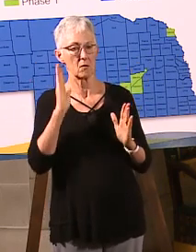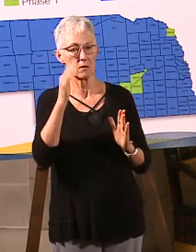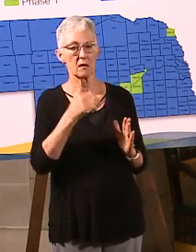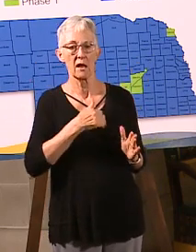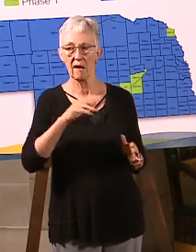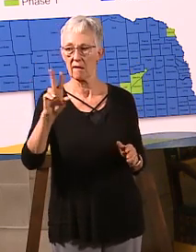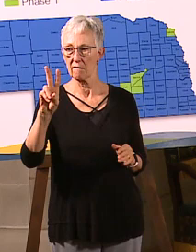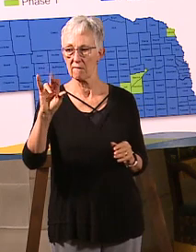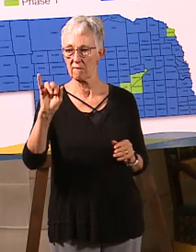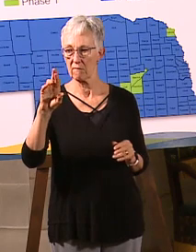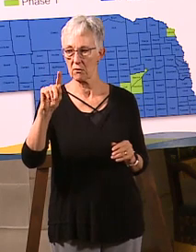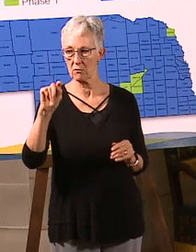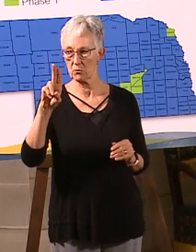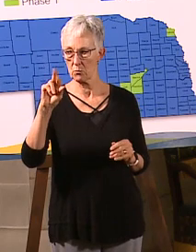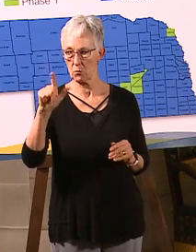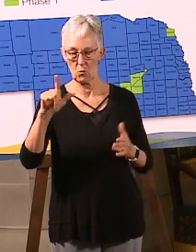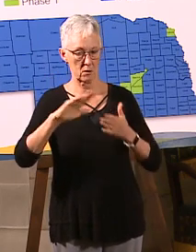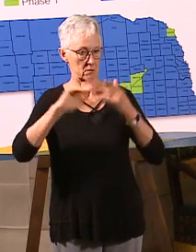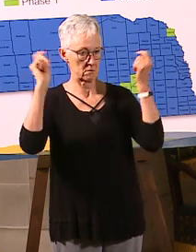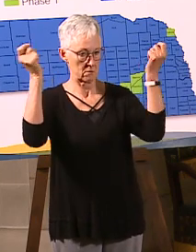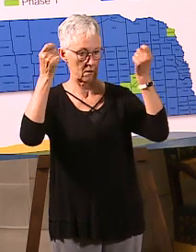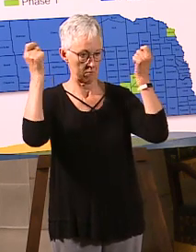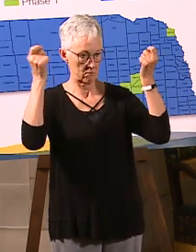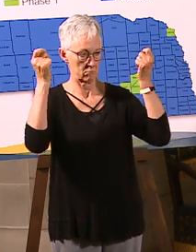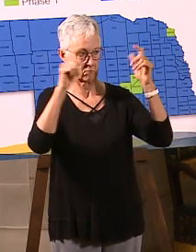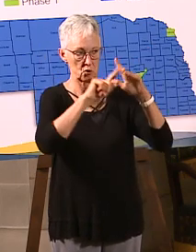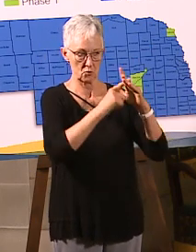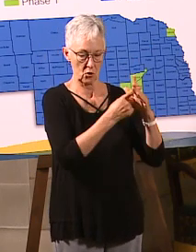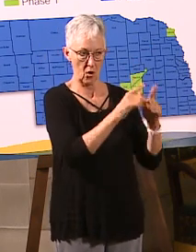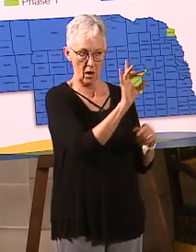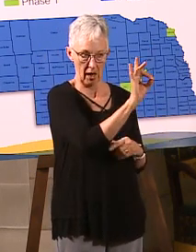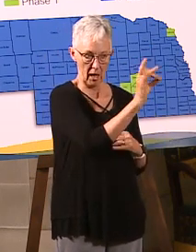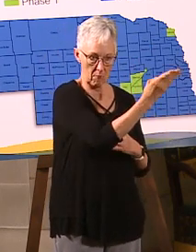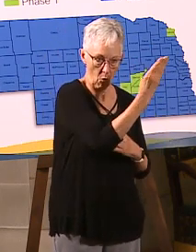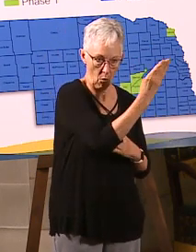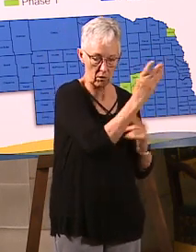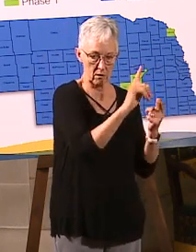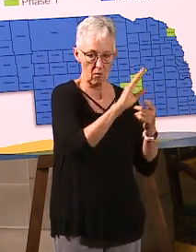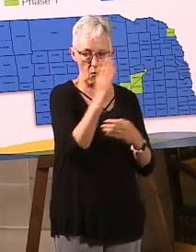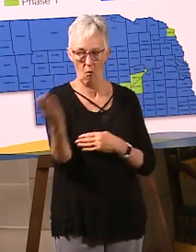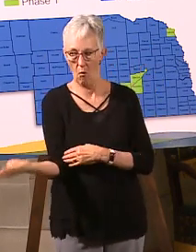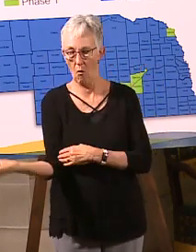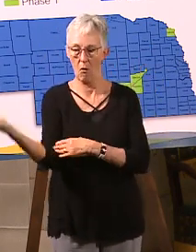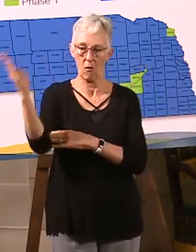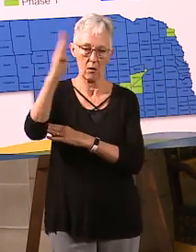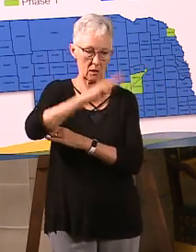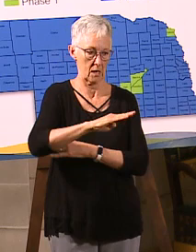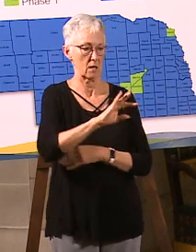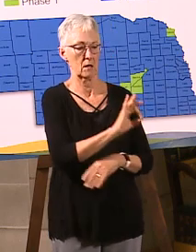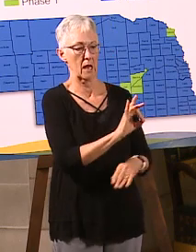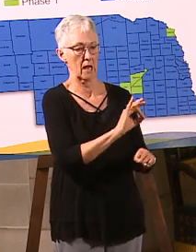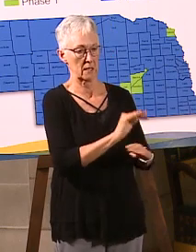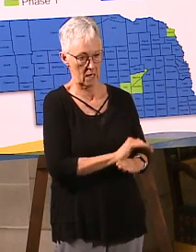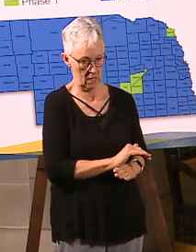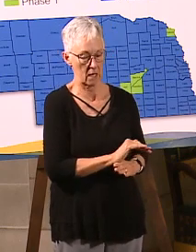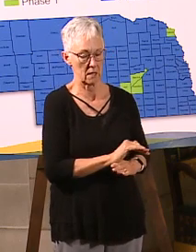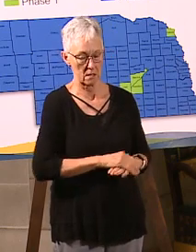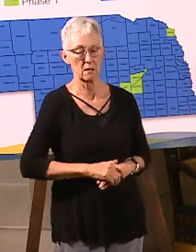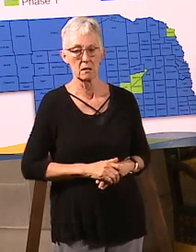a.m. It will go from 8 a.m. to 8 p.m. You will be able to find that on the